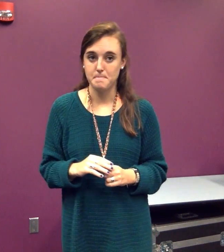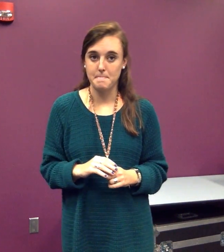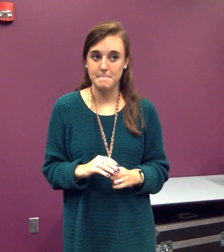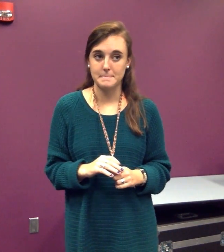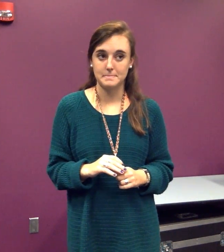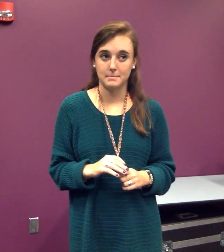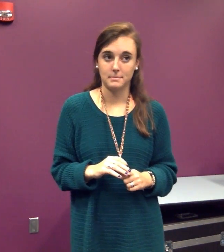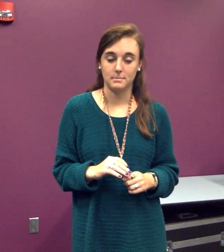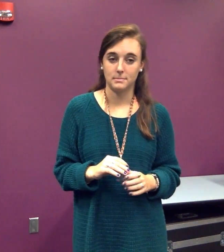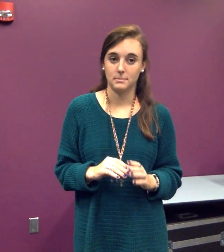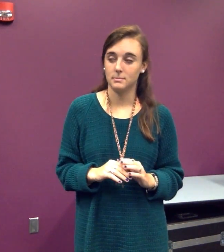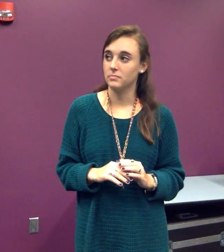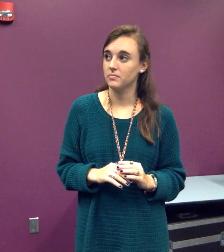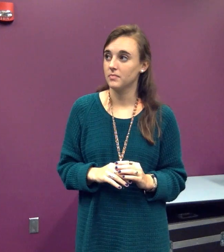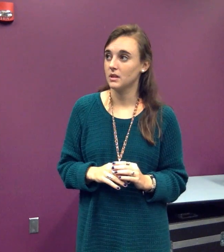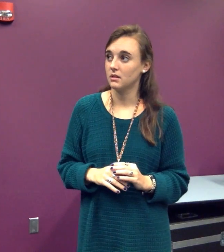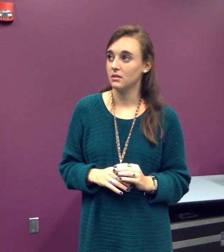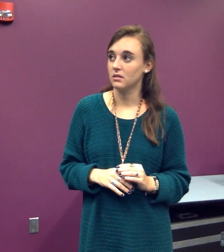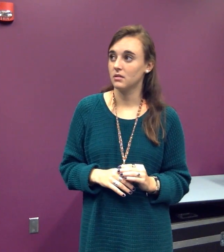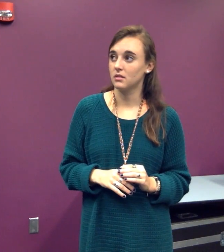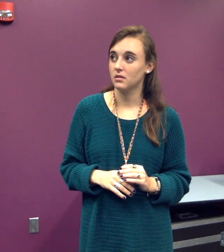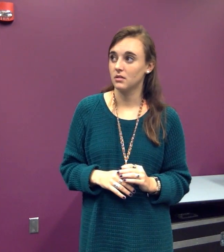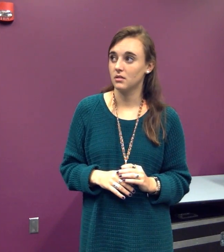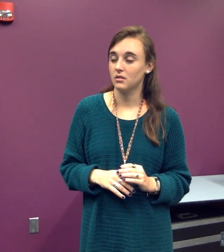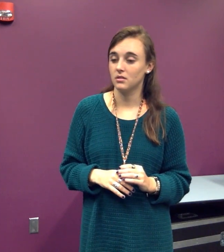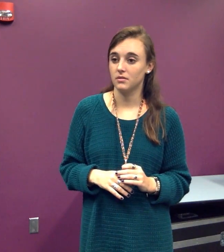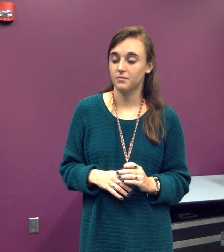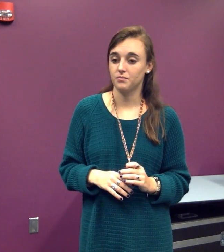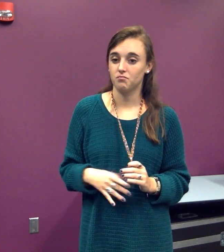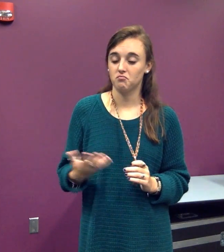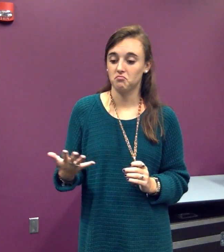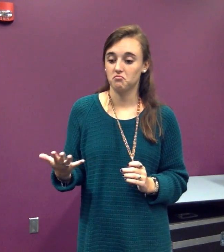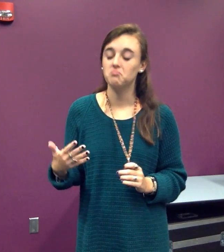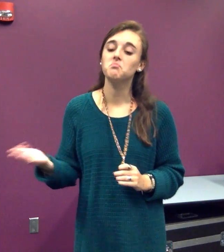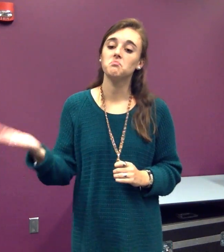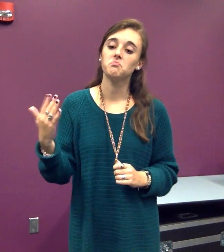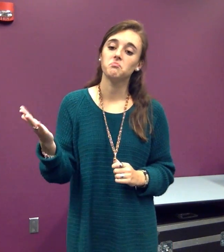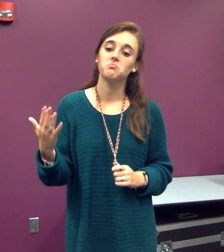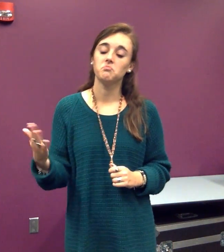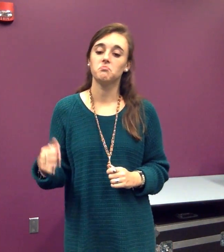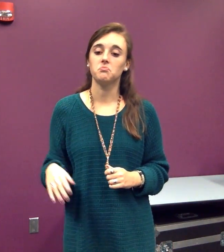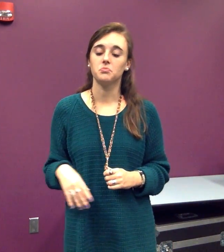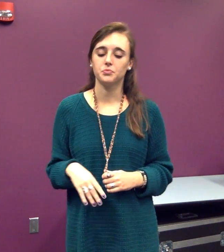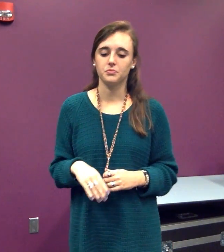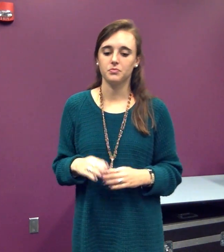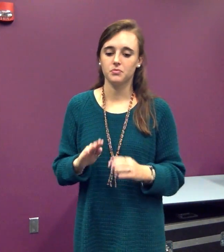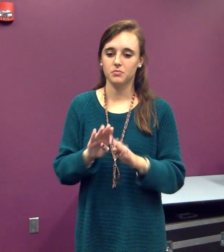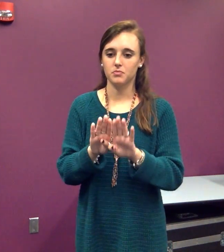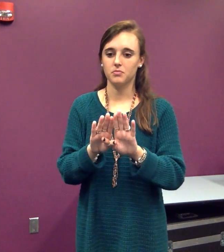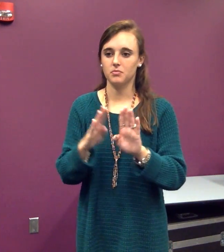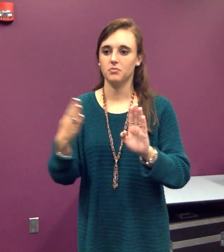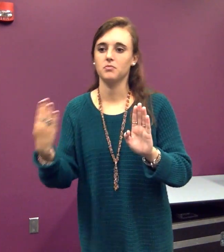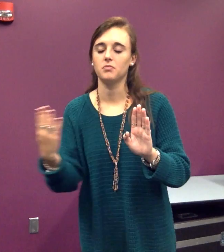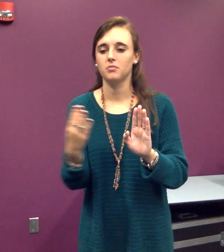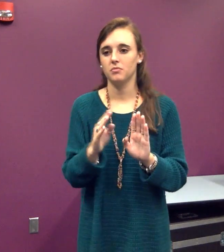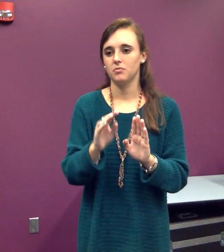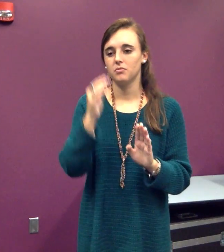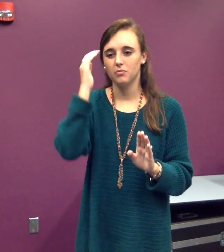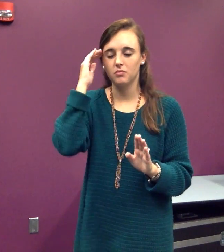So, if I brought everyone upstairs outside the front door where they park the bicycles, you know what I'm talking about? And we'll